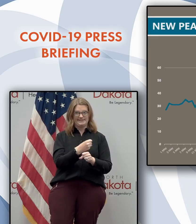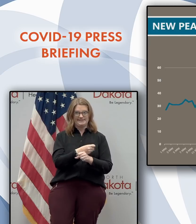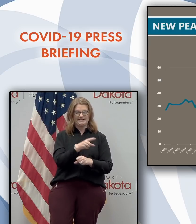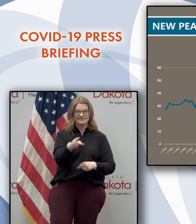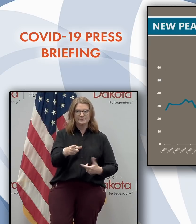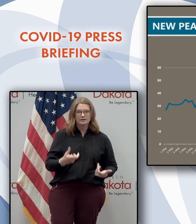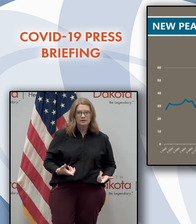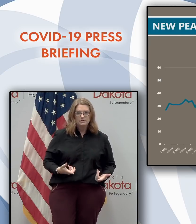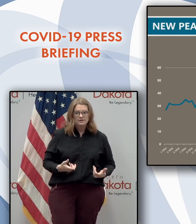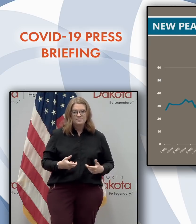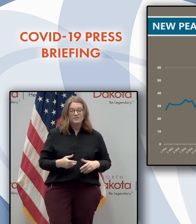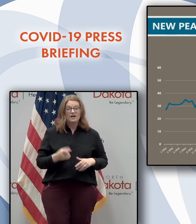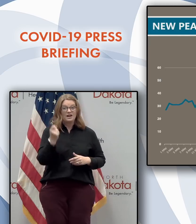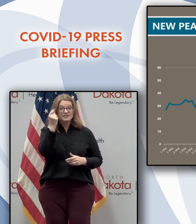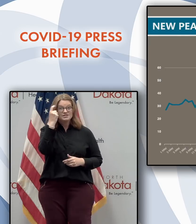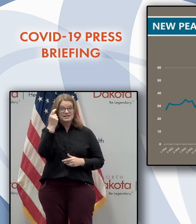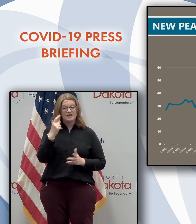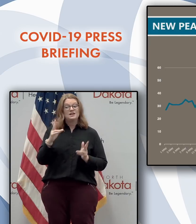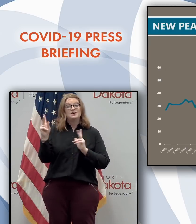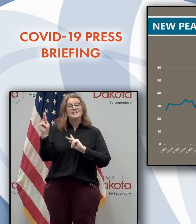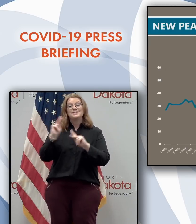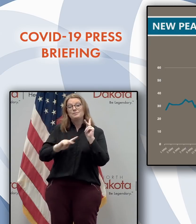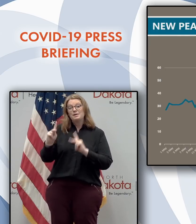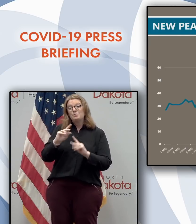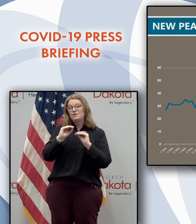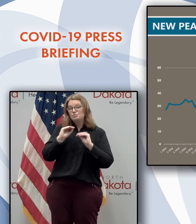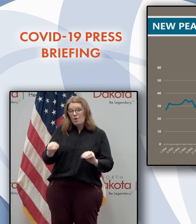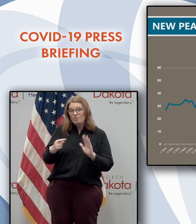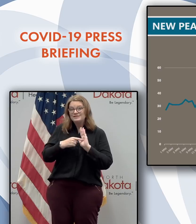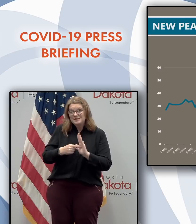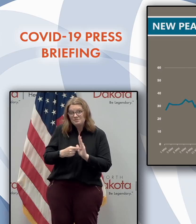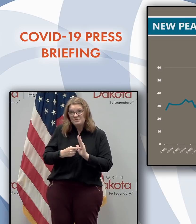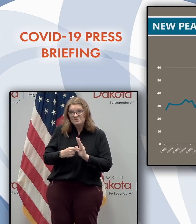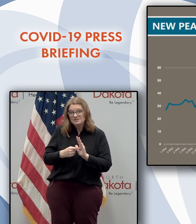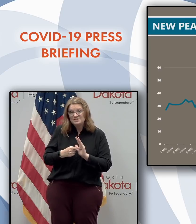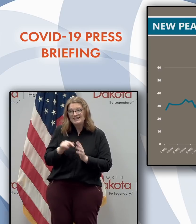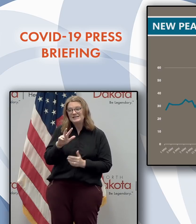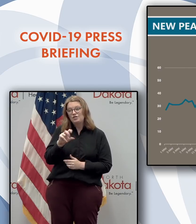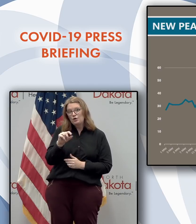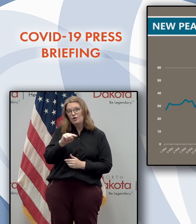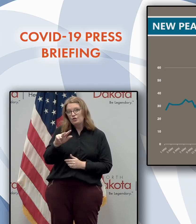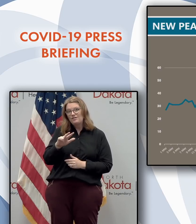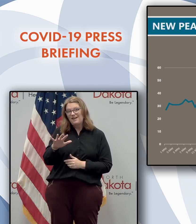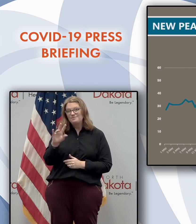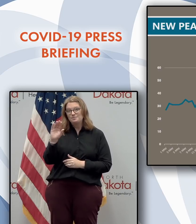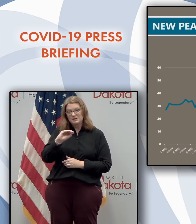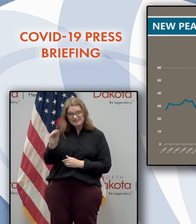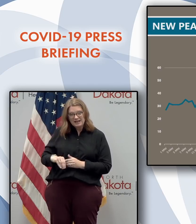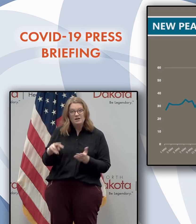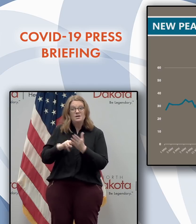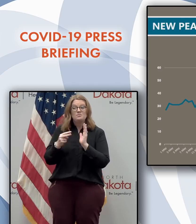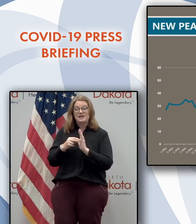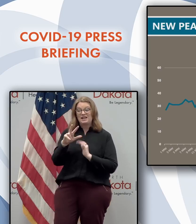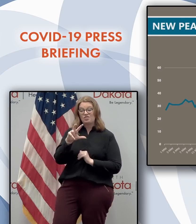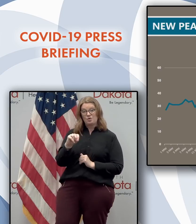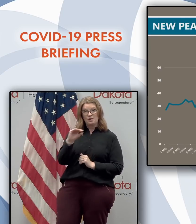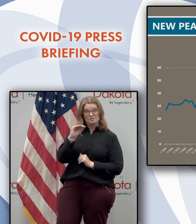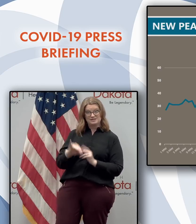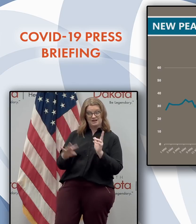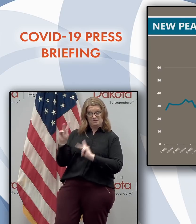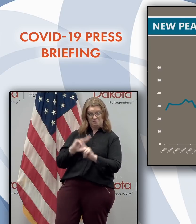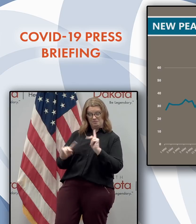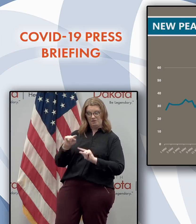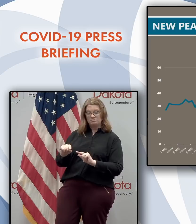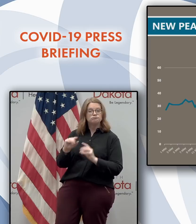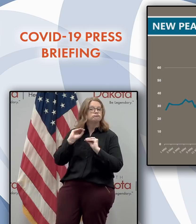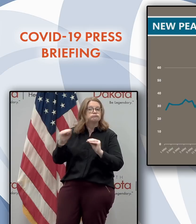The asymptomatic rate is 30 to 35%, so it's important for us to identify positive individuals early so